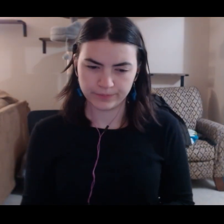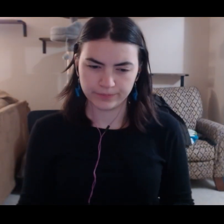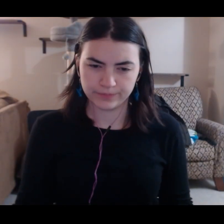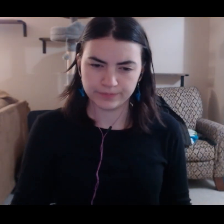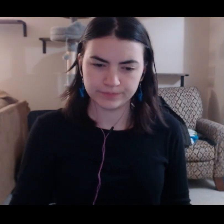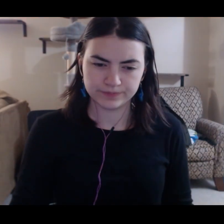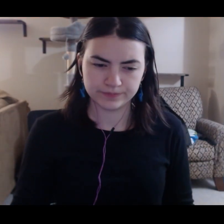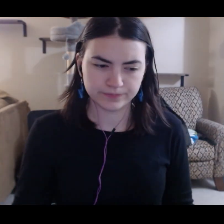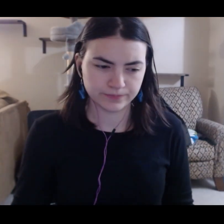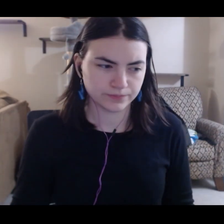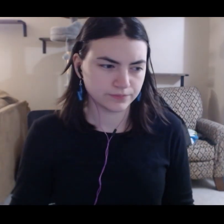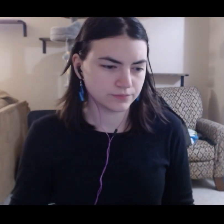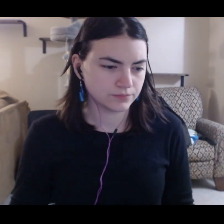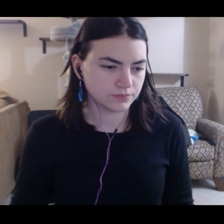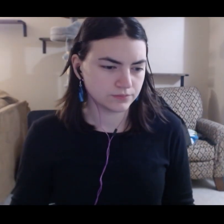So I'm writing an essay on